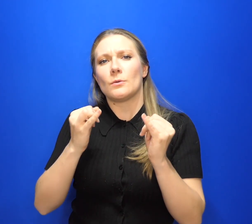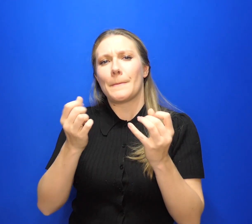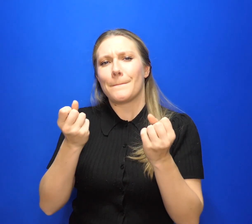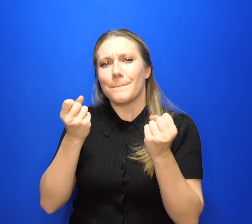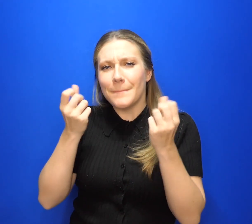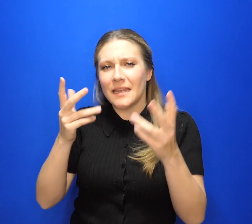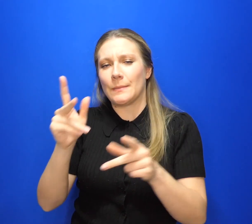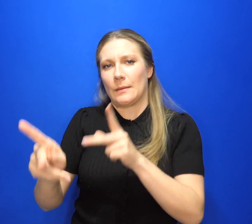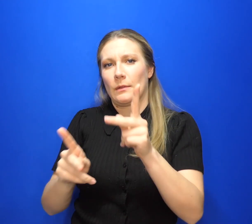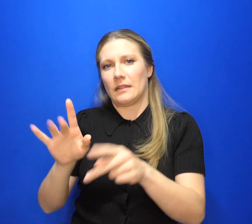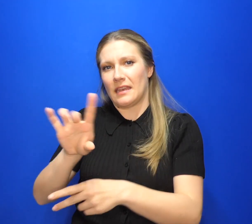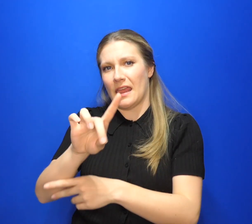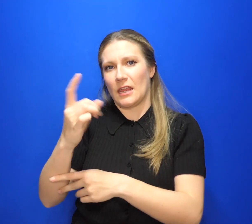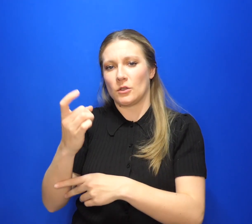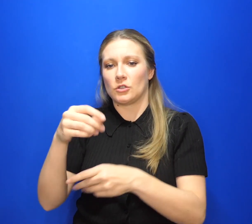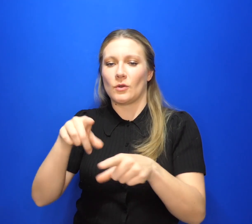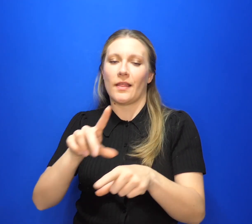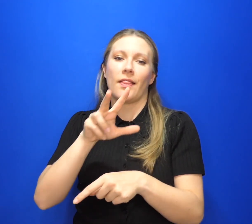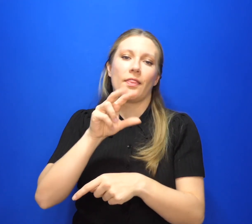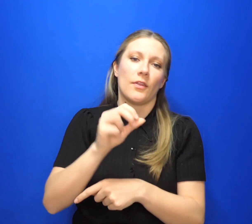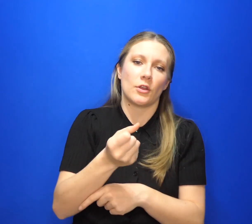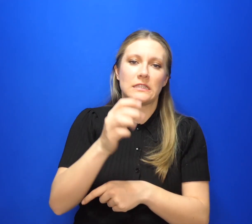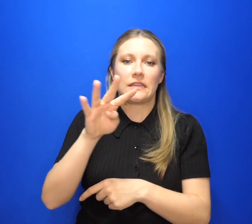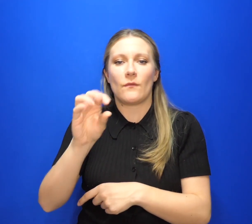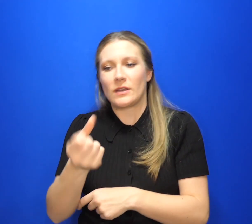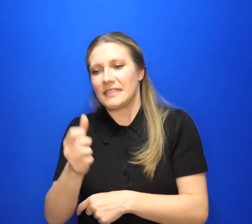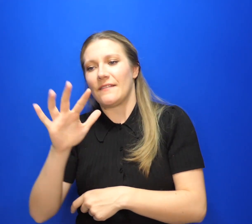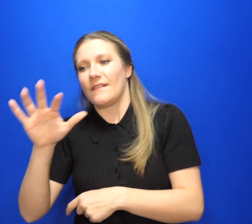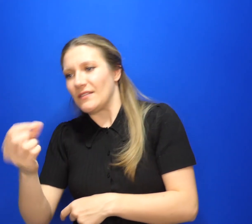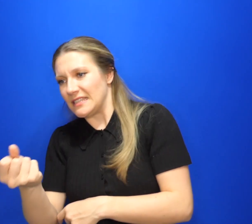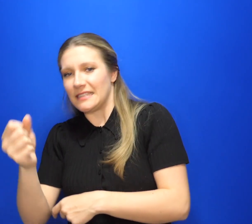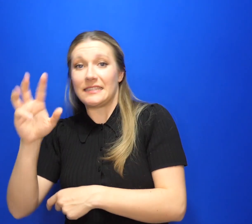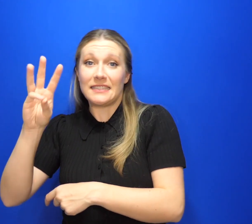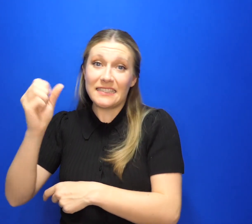50s, and their 60s, and they're doing well. It's so possible to do.